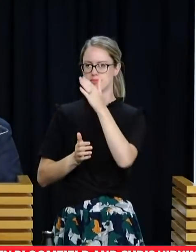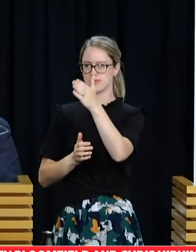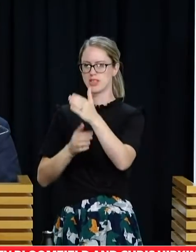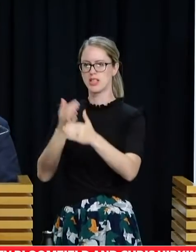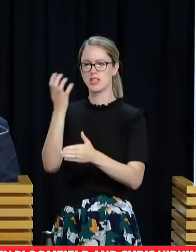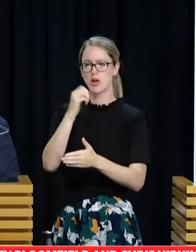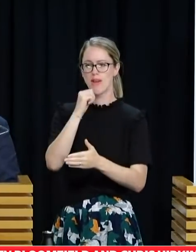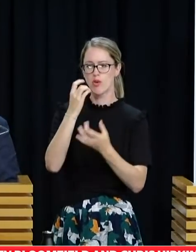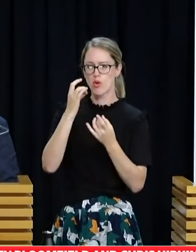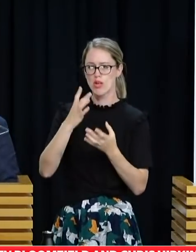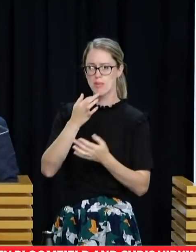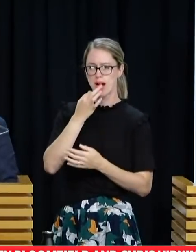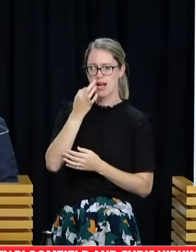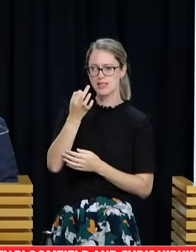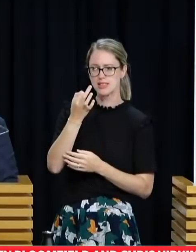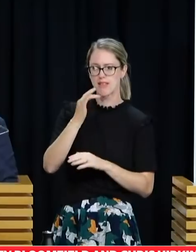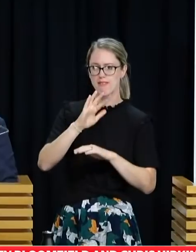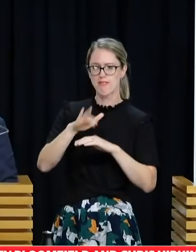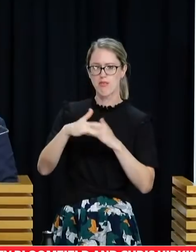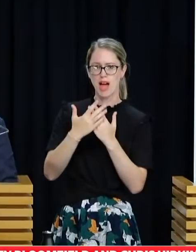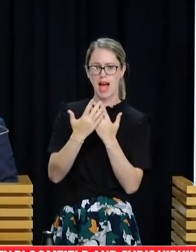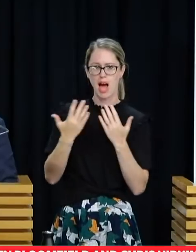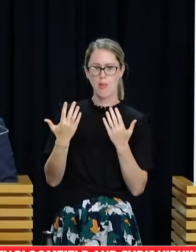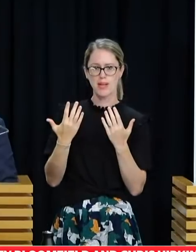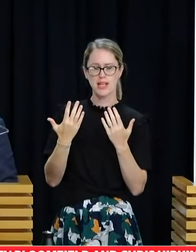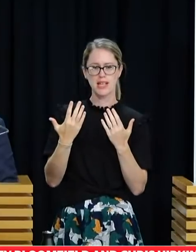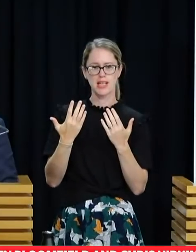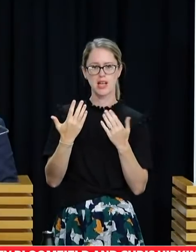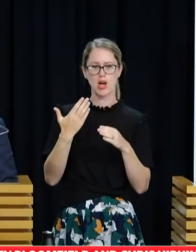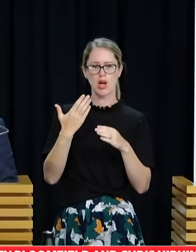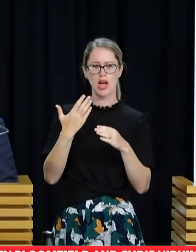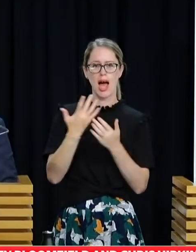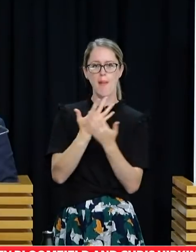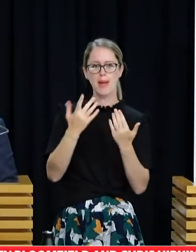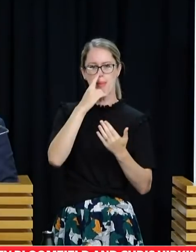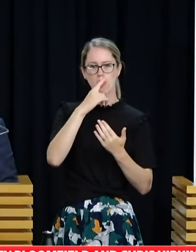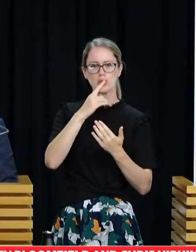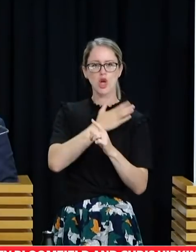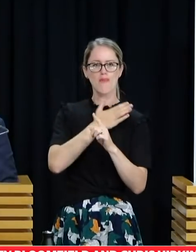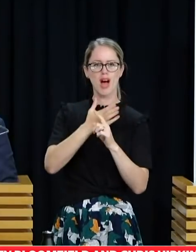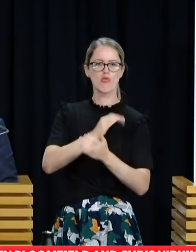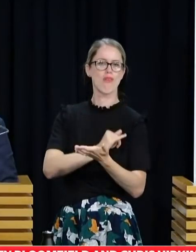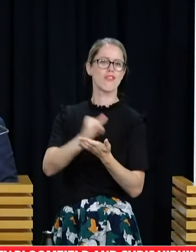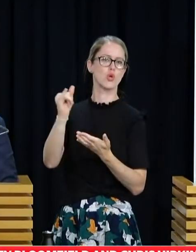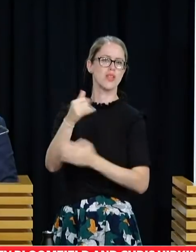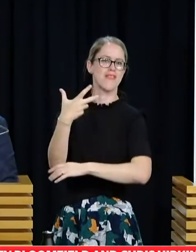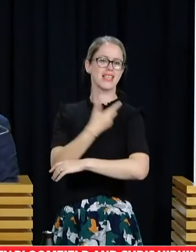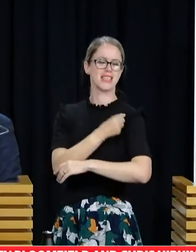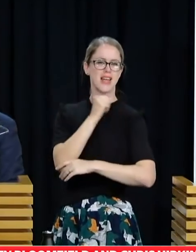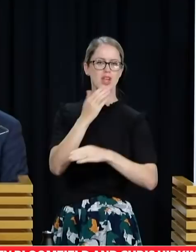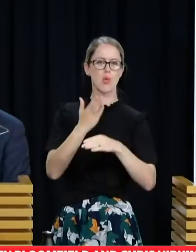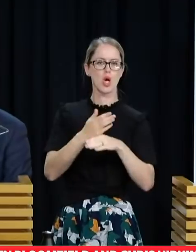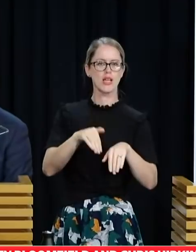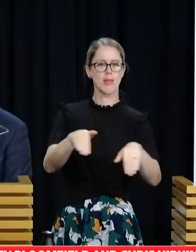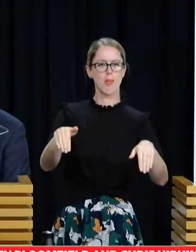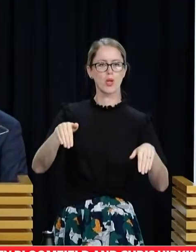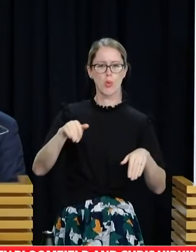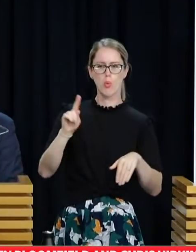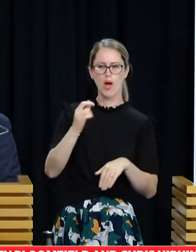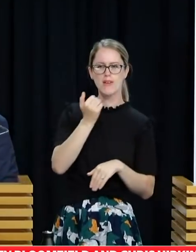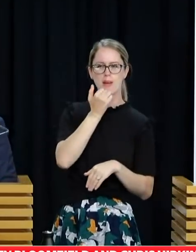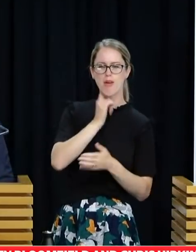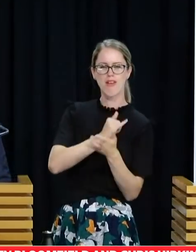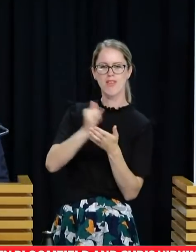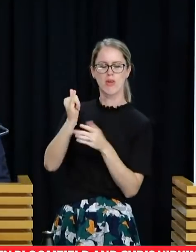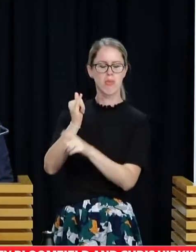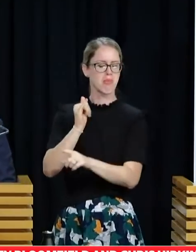been asked this, but in terms of how many frontline workers that have refused the vaccine so far, do you have a number on that? No, I don't have a number on refusals.